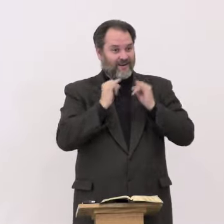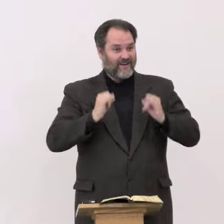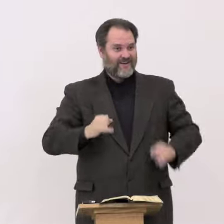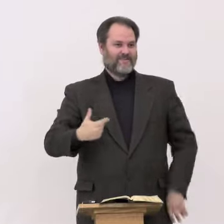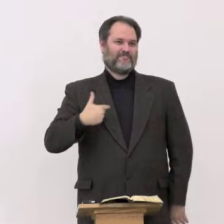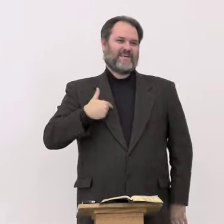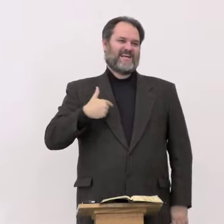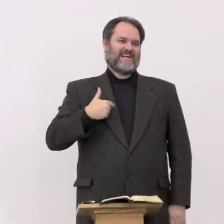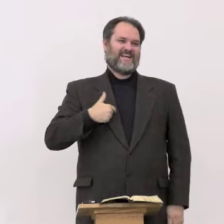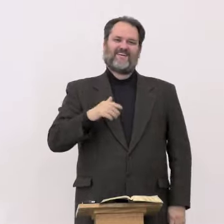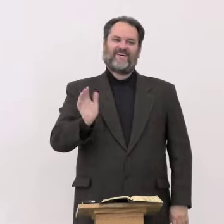they start insulting